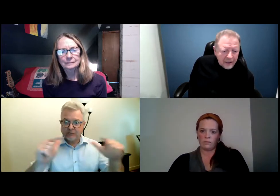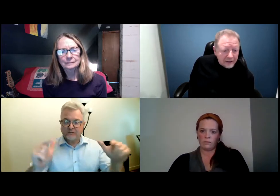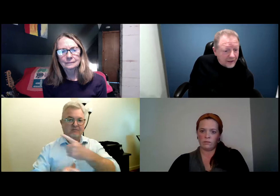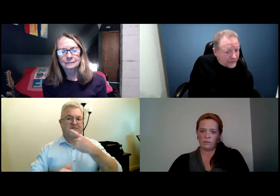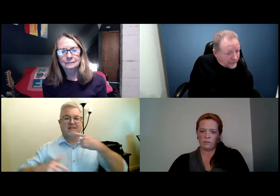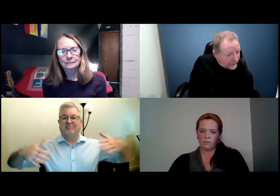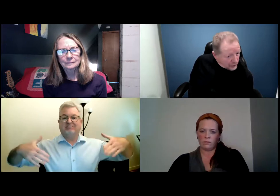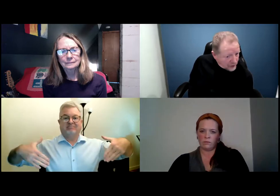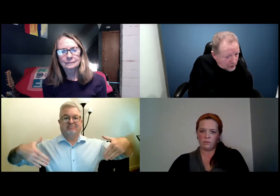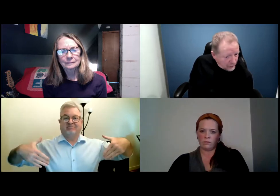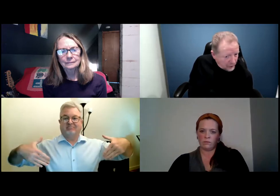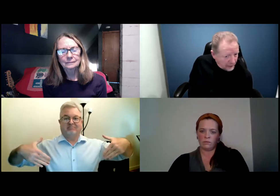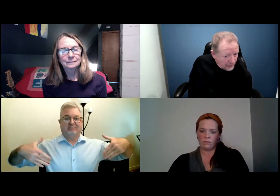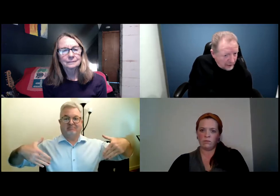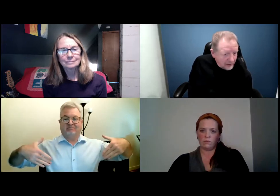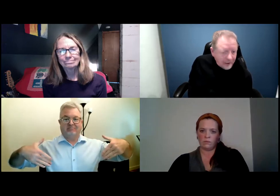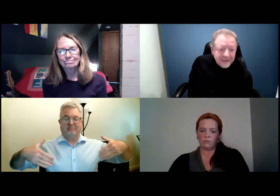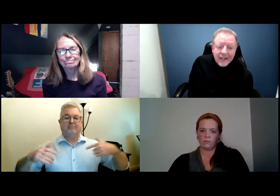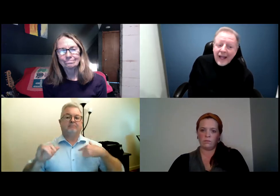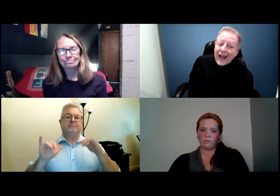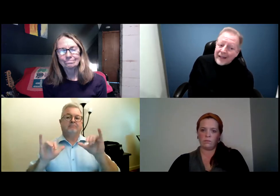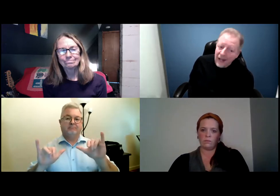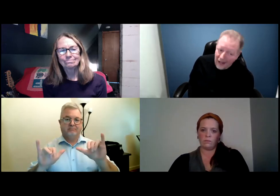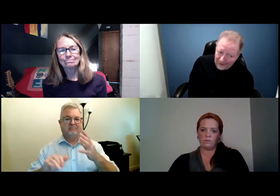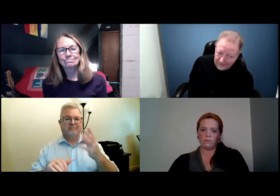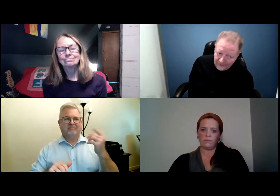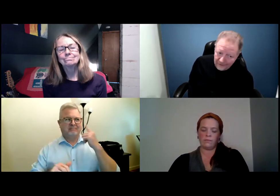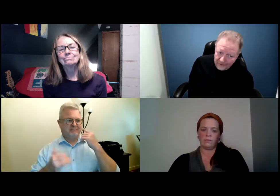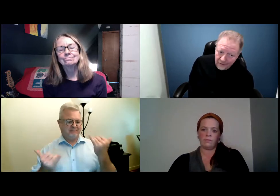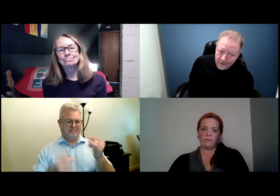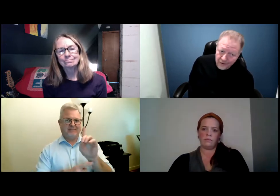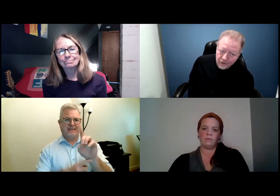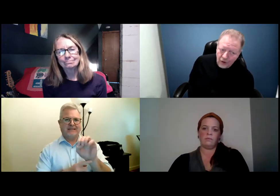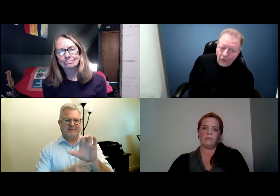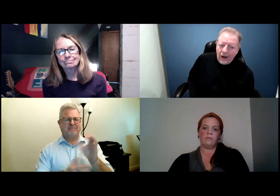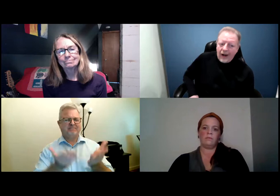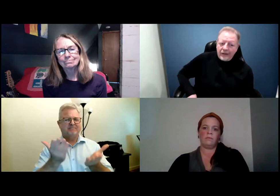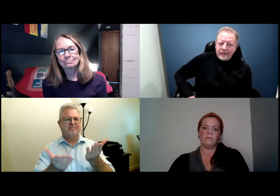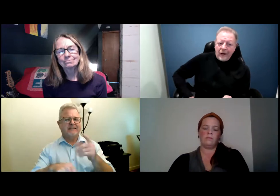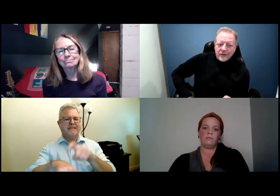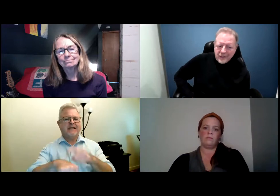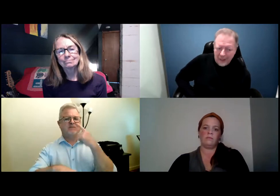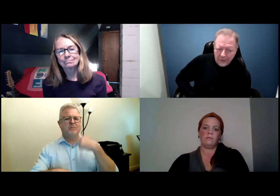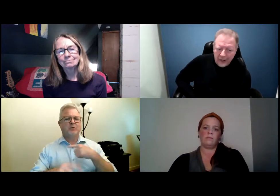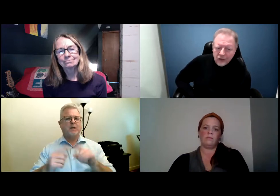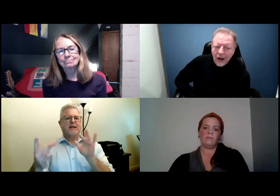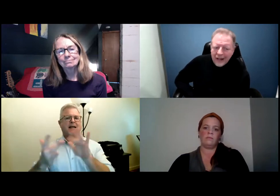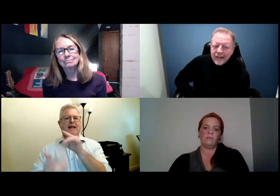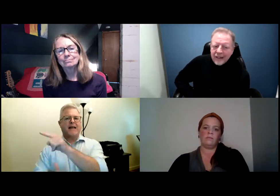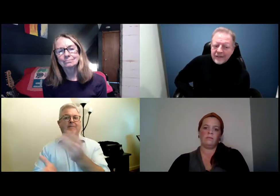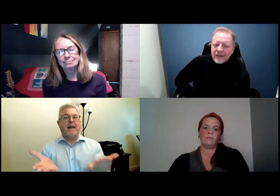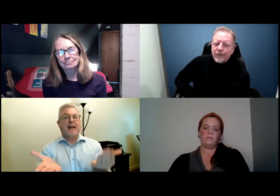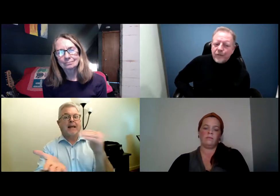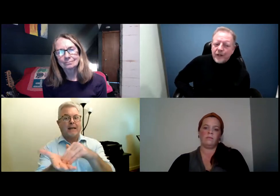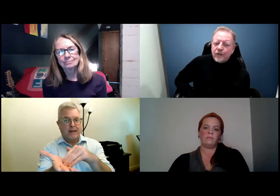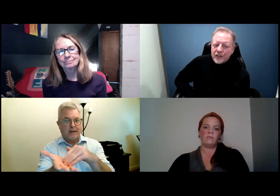contacted deaf individuals in the community. They said they had not. So now it's December. And so I think